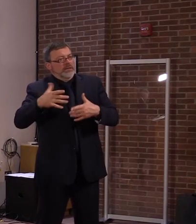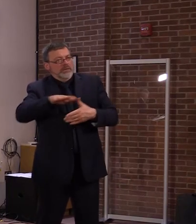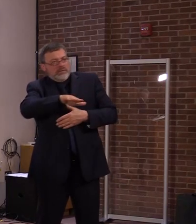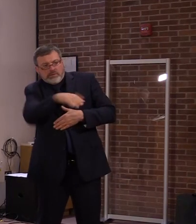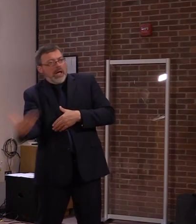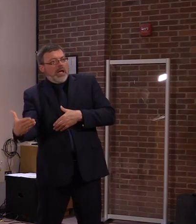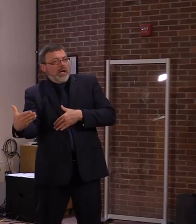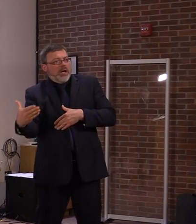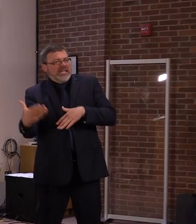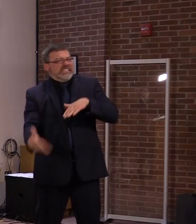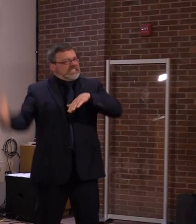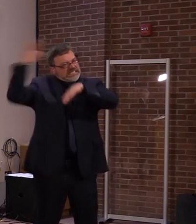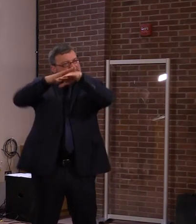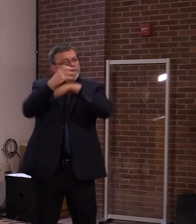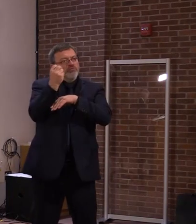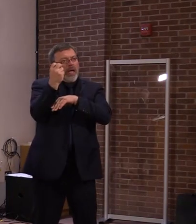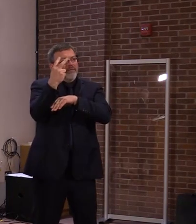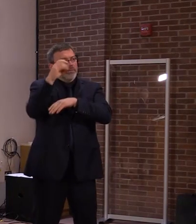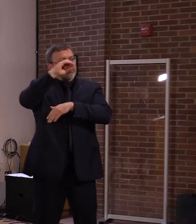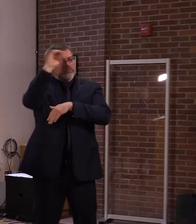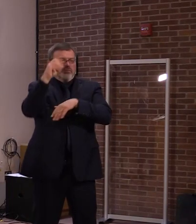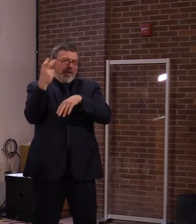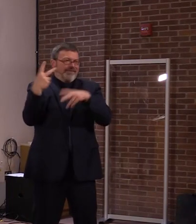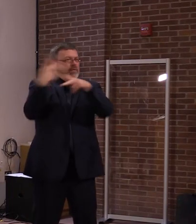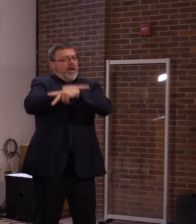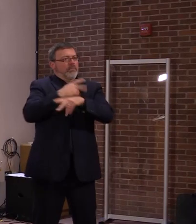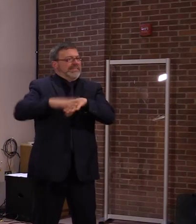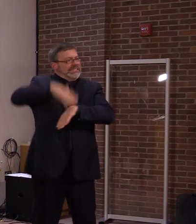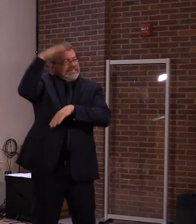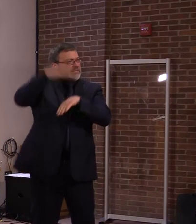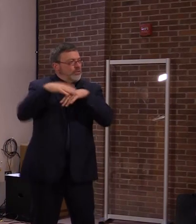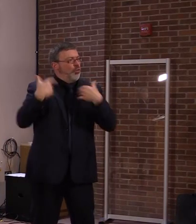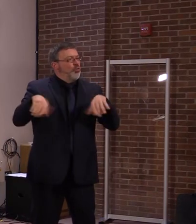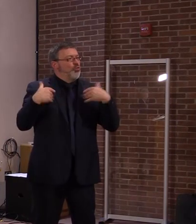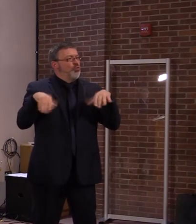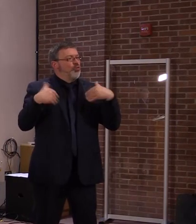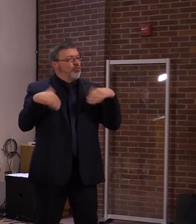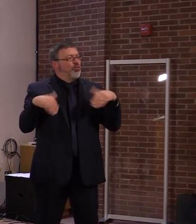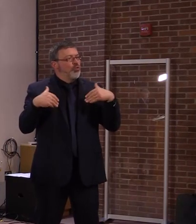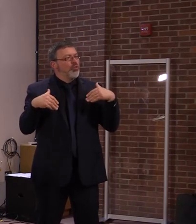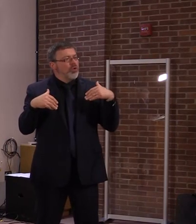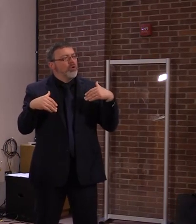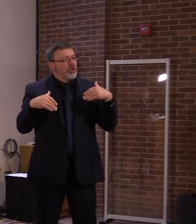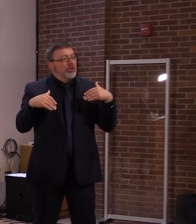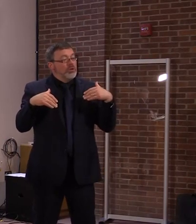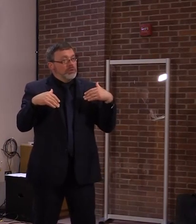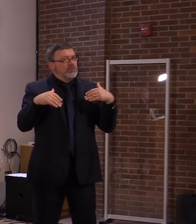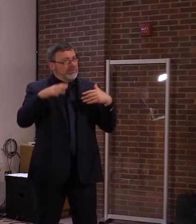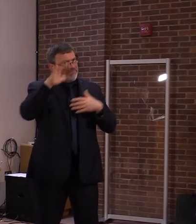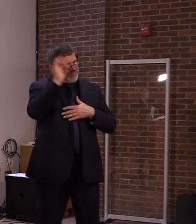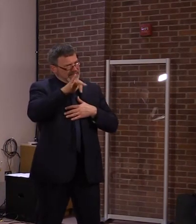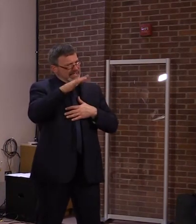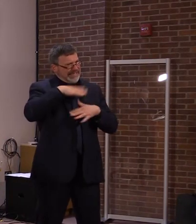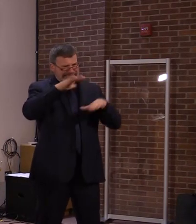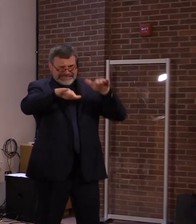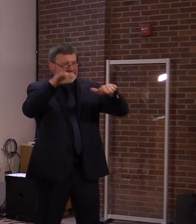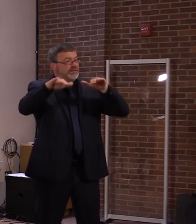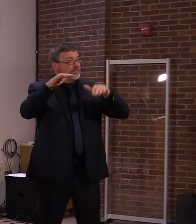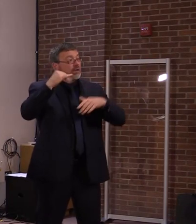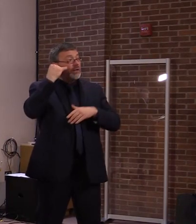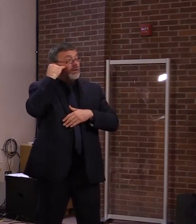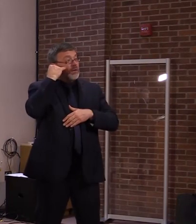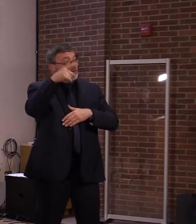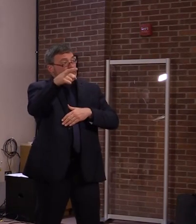and are in the hospital with COVID, their average age is just 55 years old.